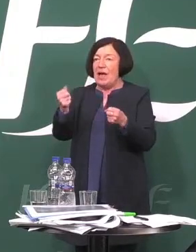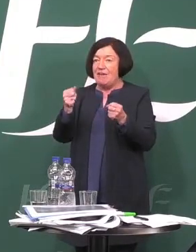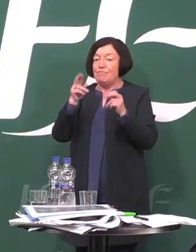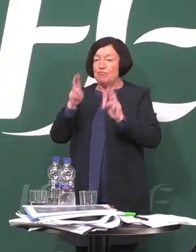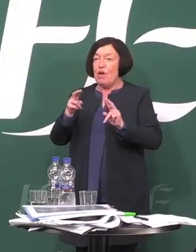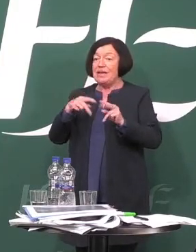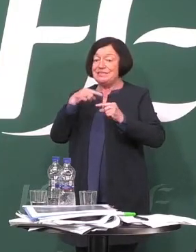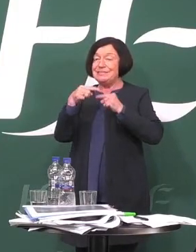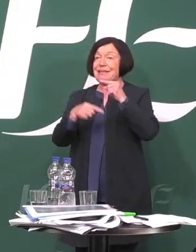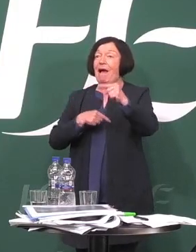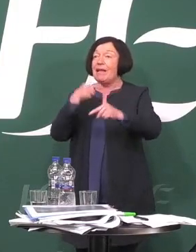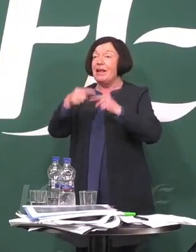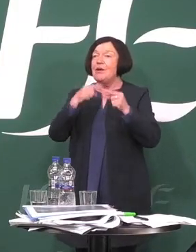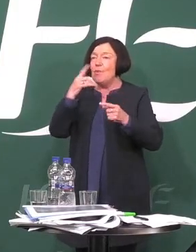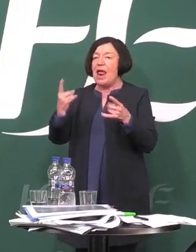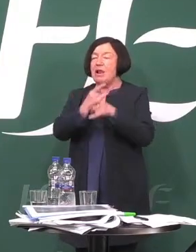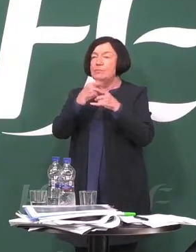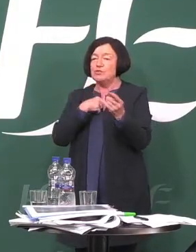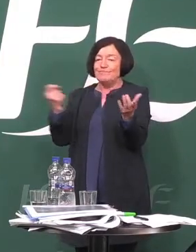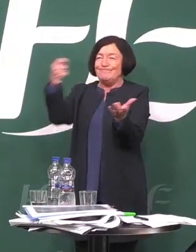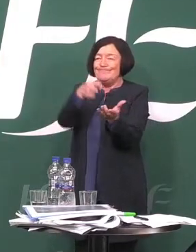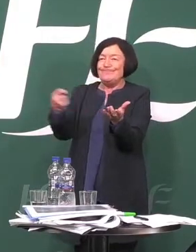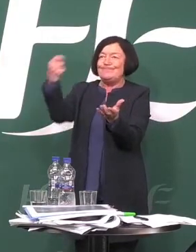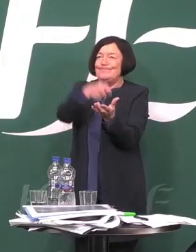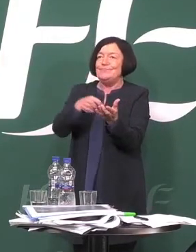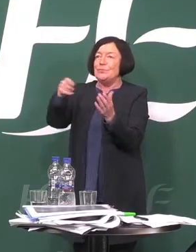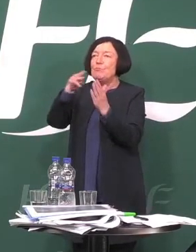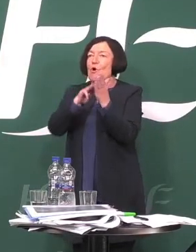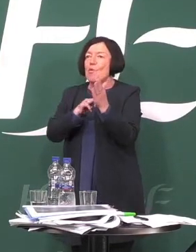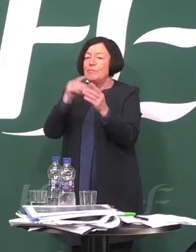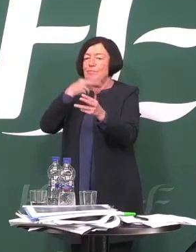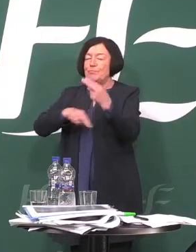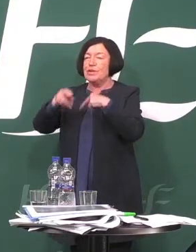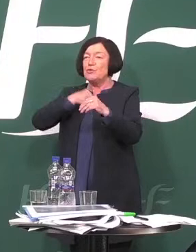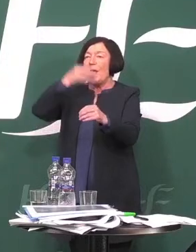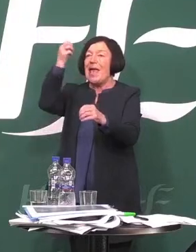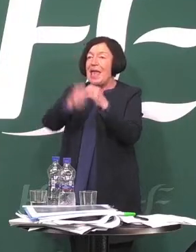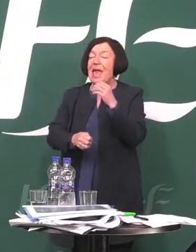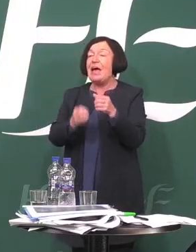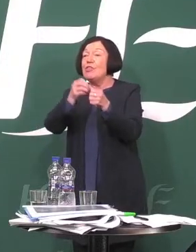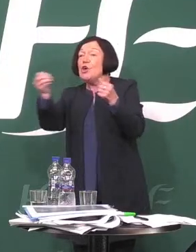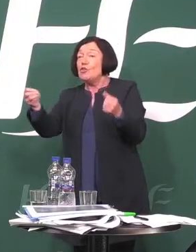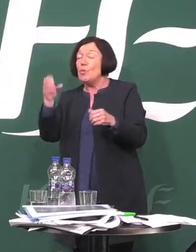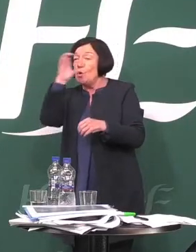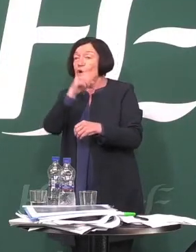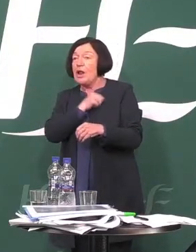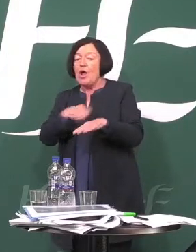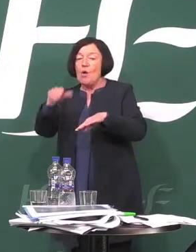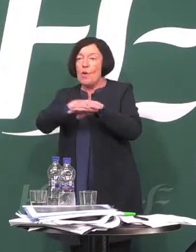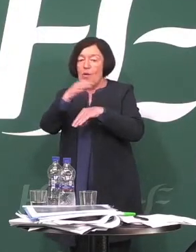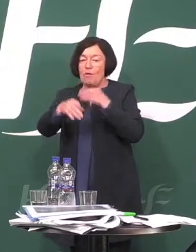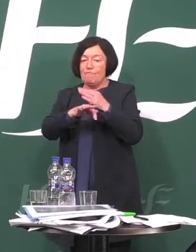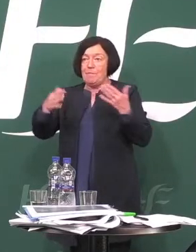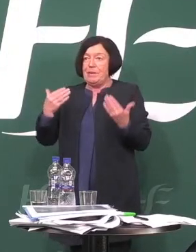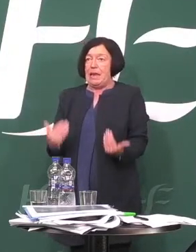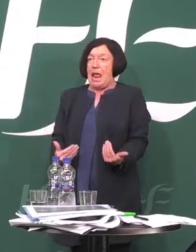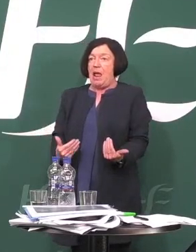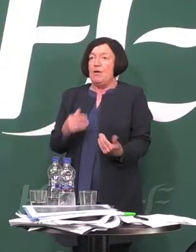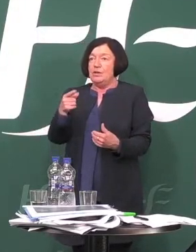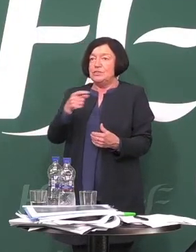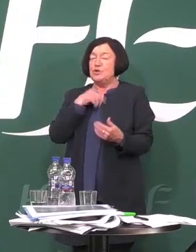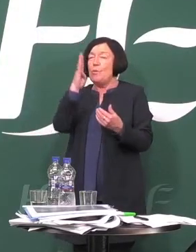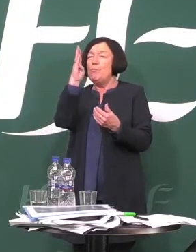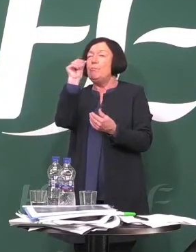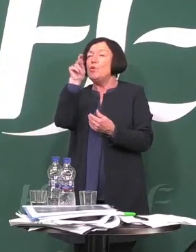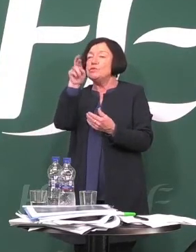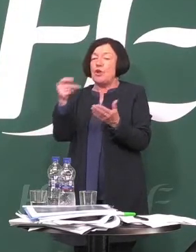cycle. But it will help us accelerate this phase of the programme through to conclusion. And the other piece then that we're obviously looking at is where we go from here in relation to booster.